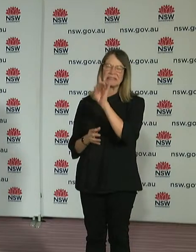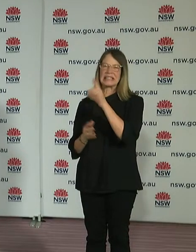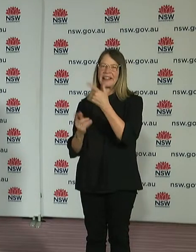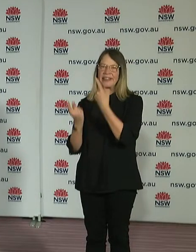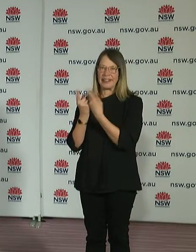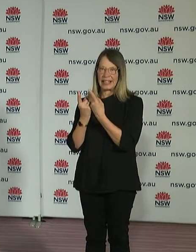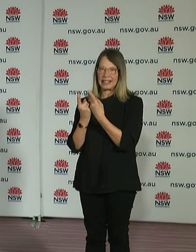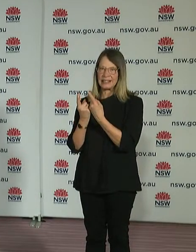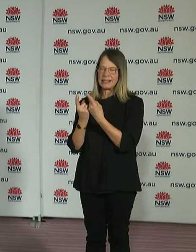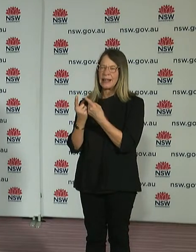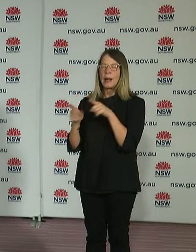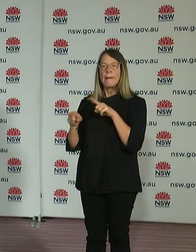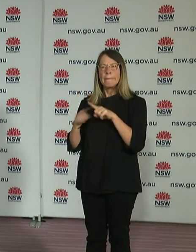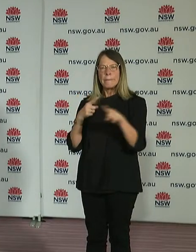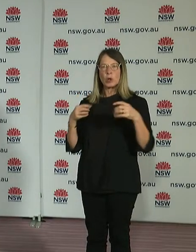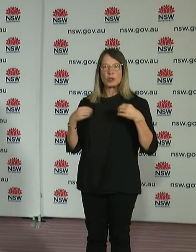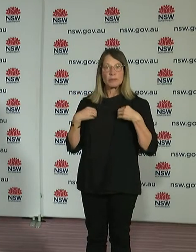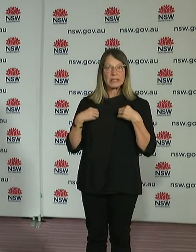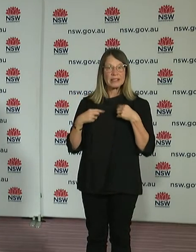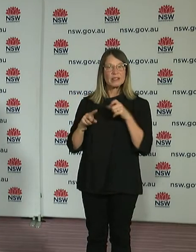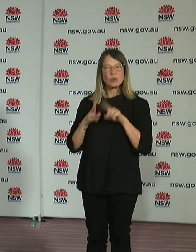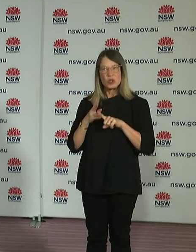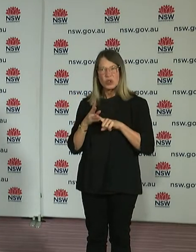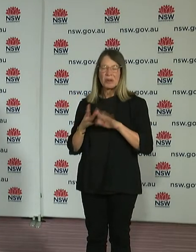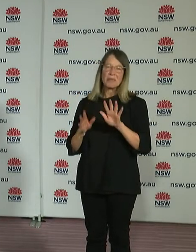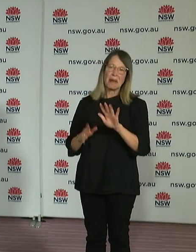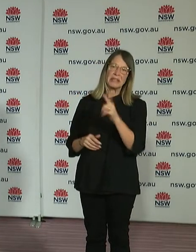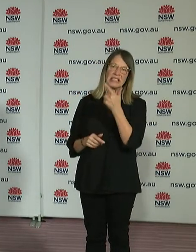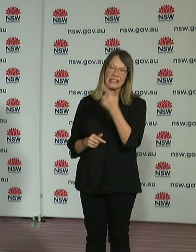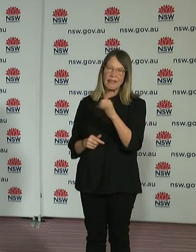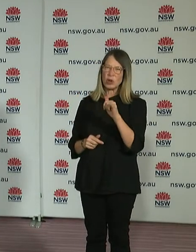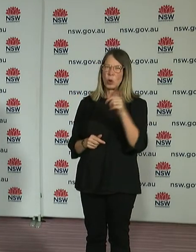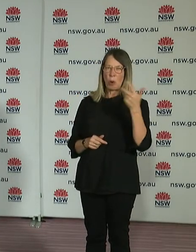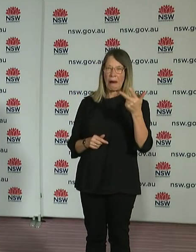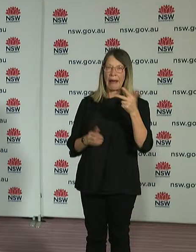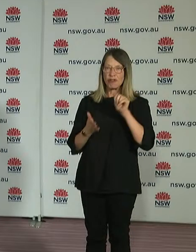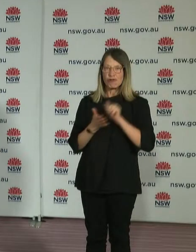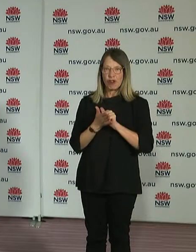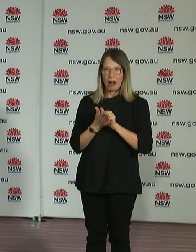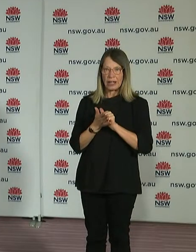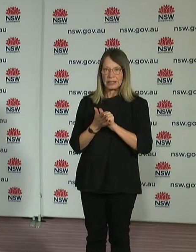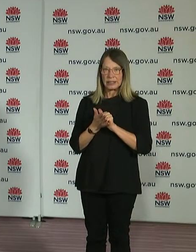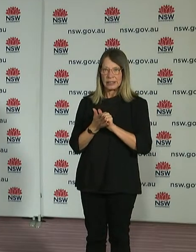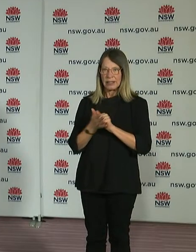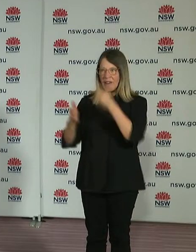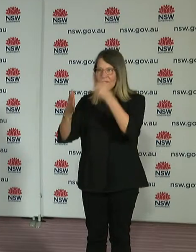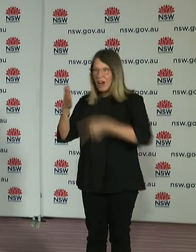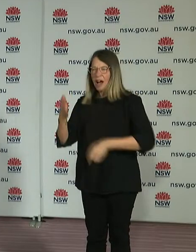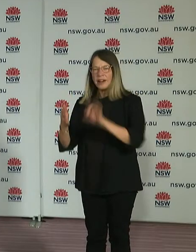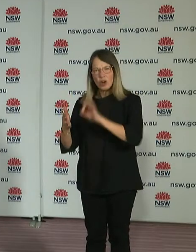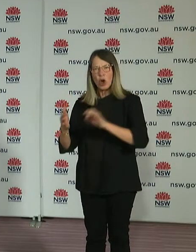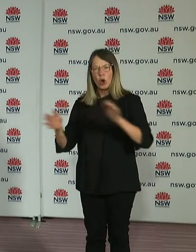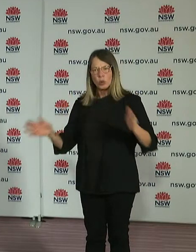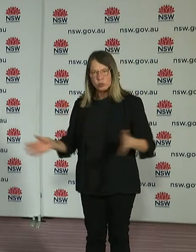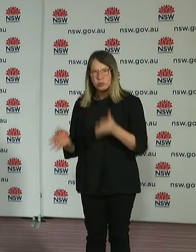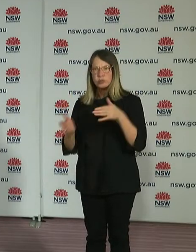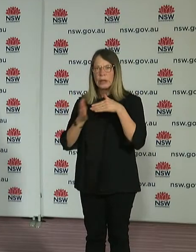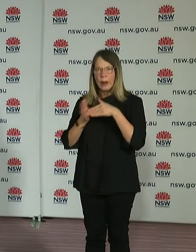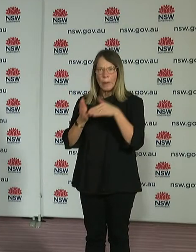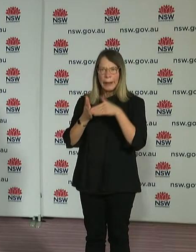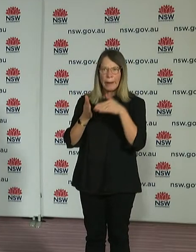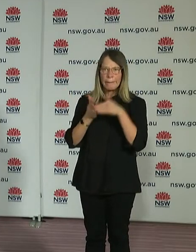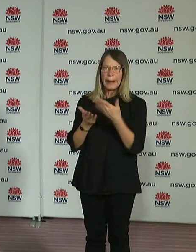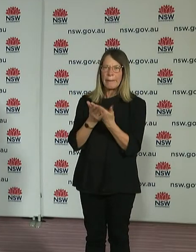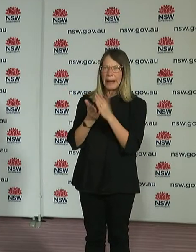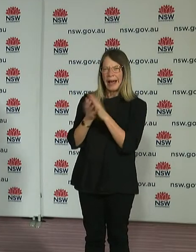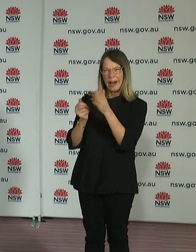improve. Now, that didn't involve a penalty, that involved supporting the business get those 10 out of the 10 things right. And obviously, some things have more impact than others.